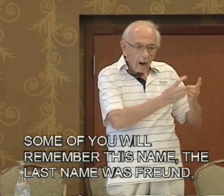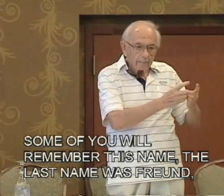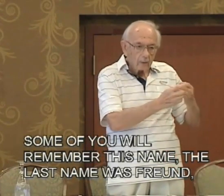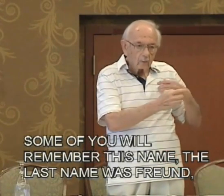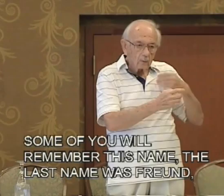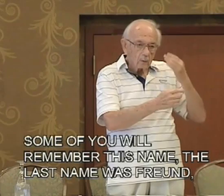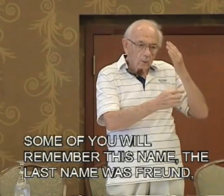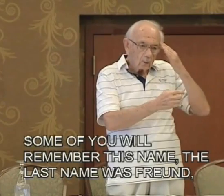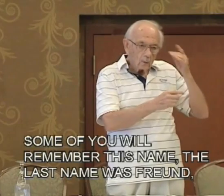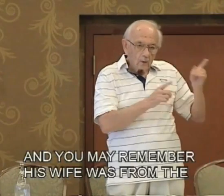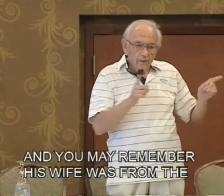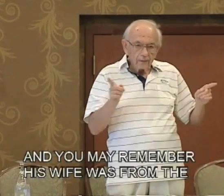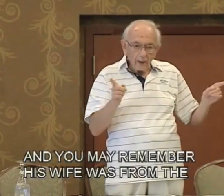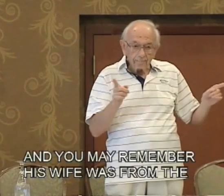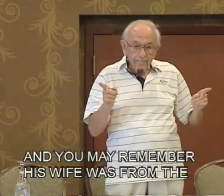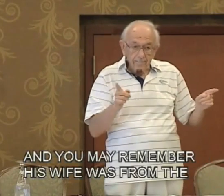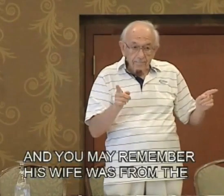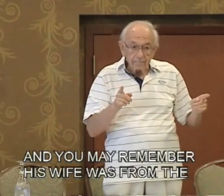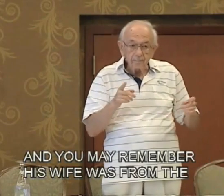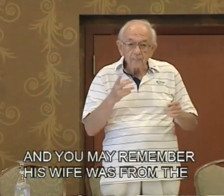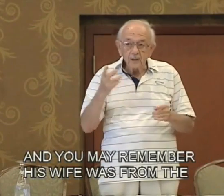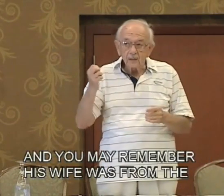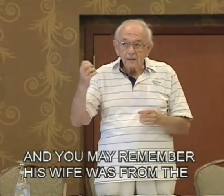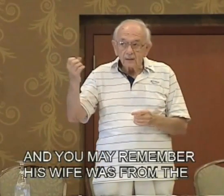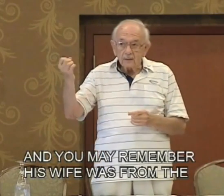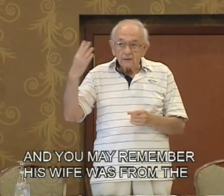and you may remember his wife was from the Faribault school